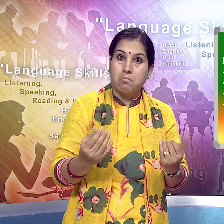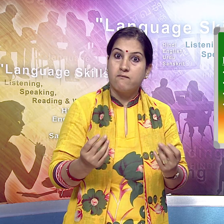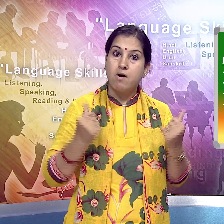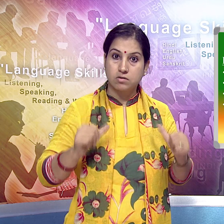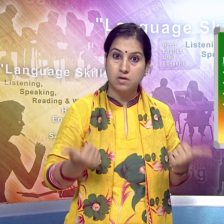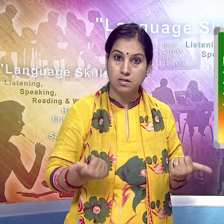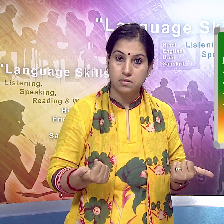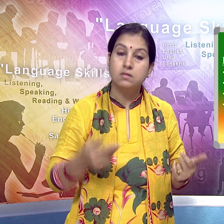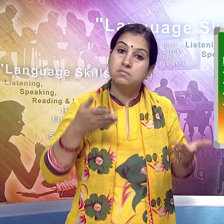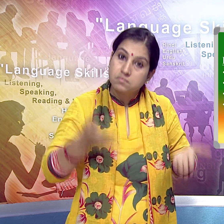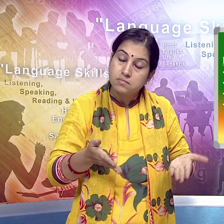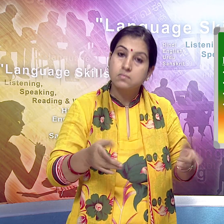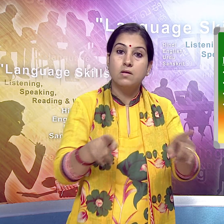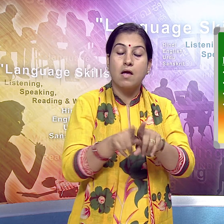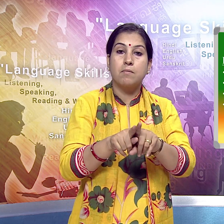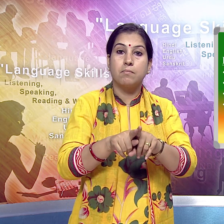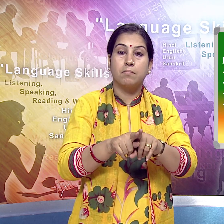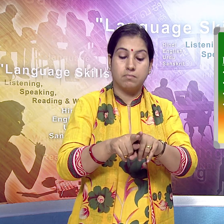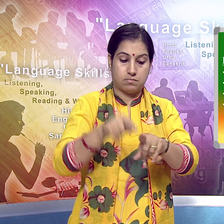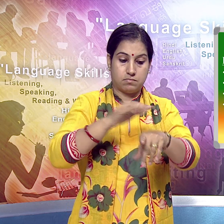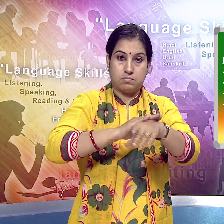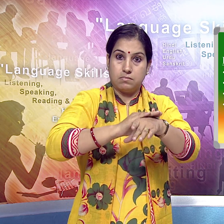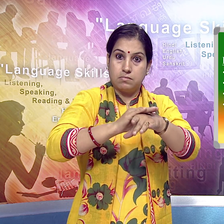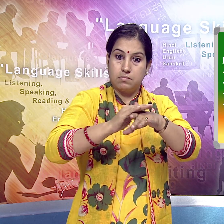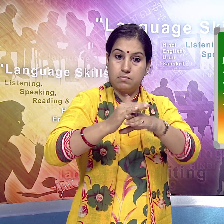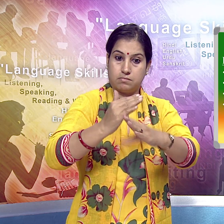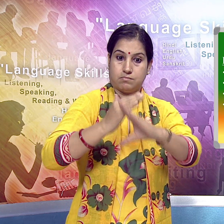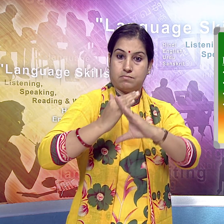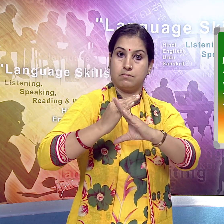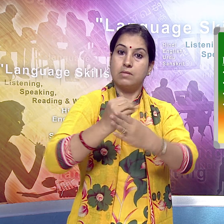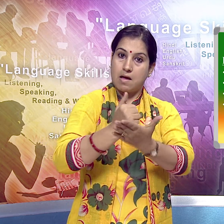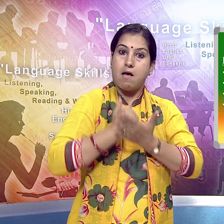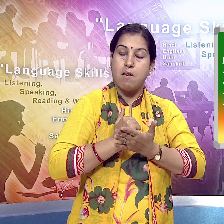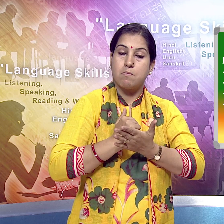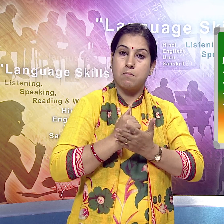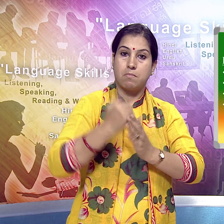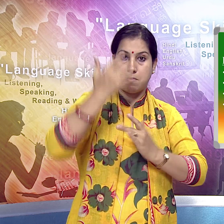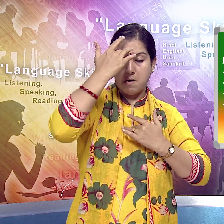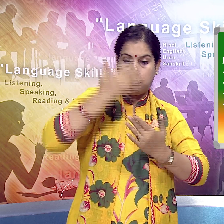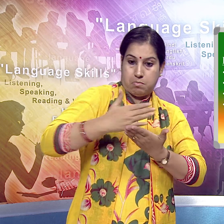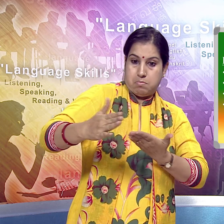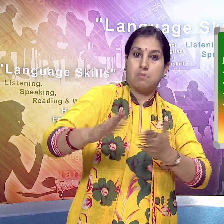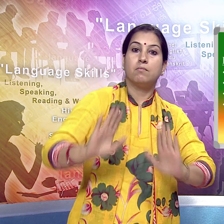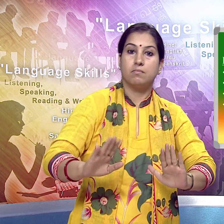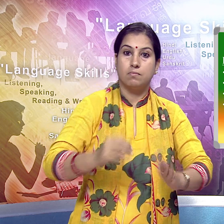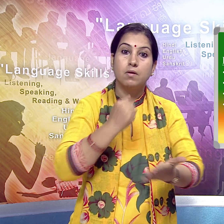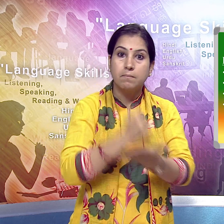That is how it provides the resistance to the disease, and it is needed for the